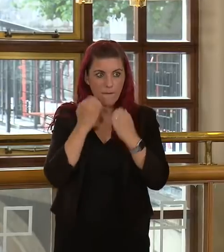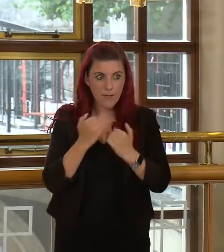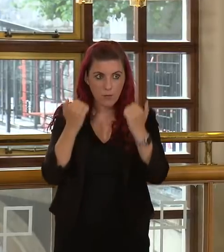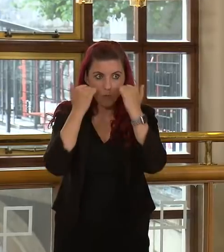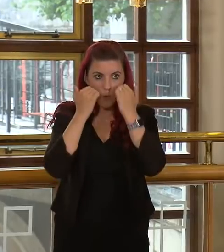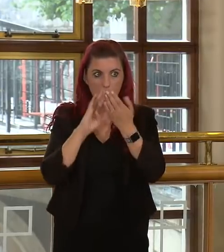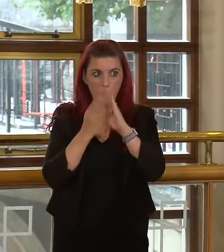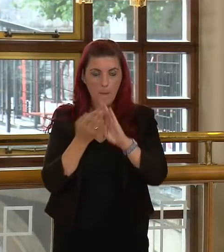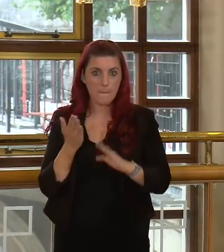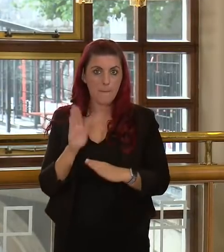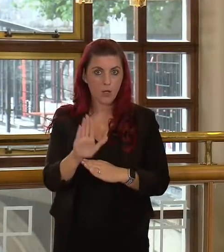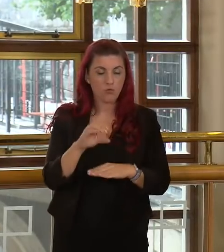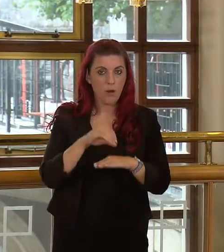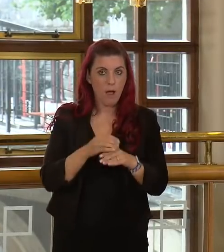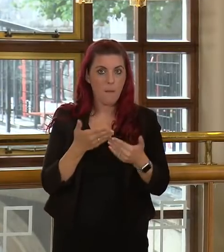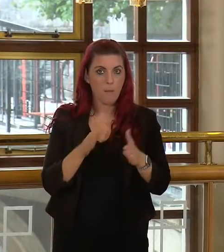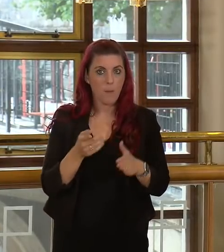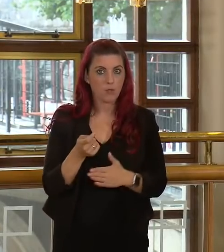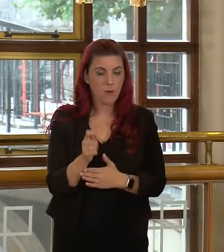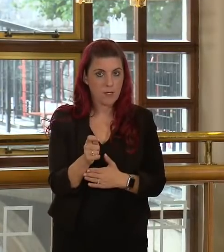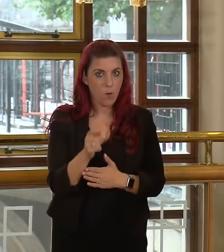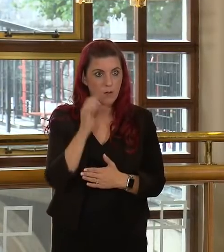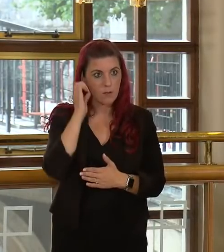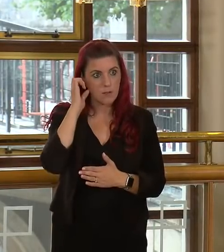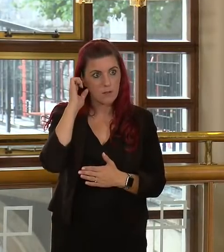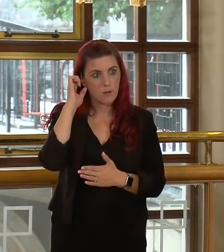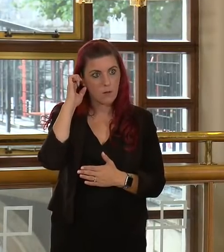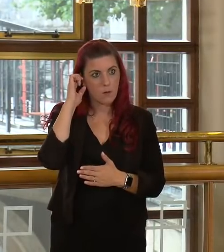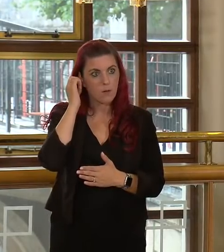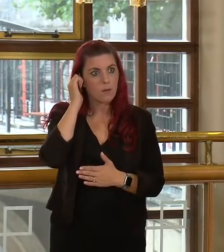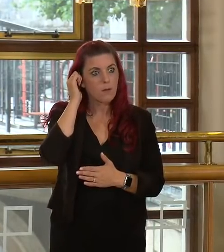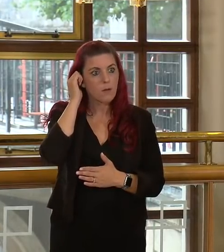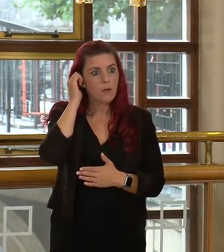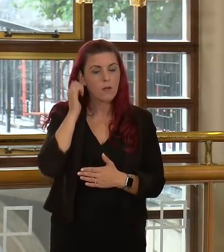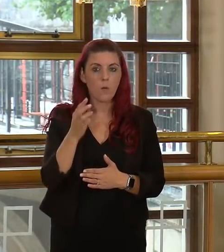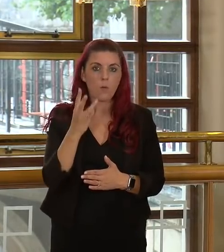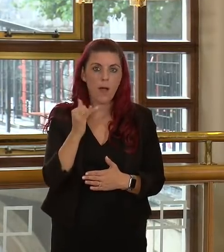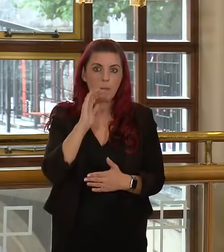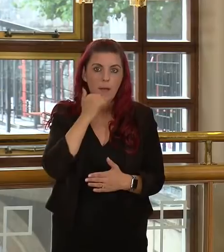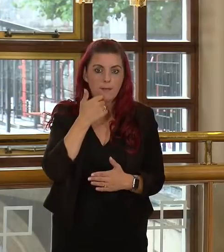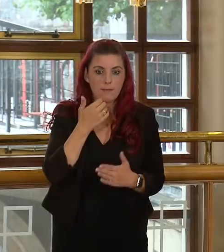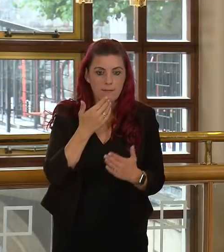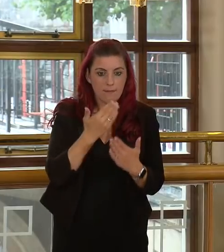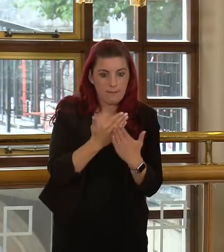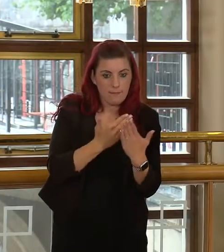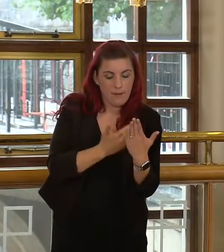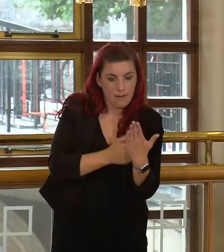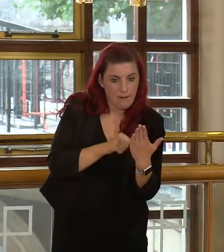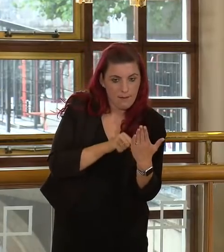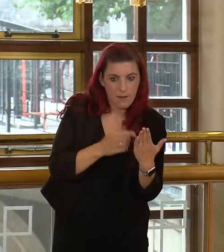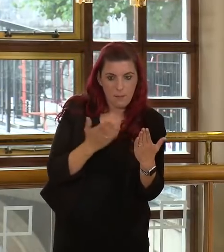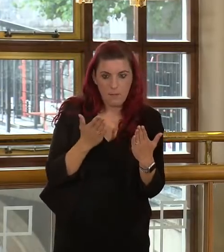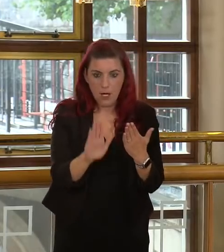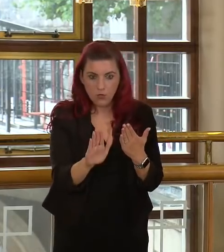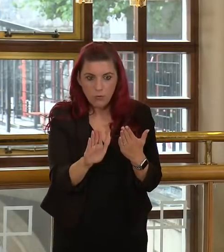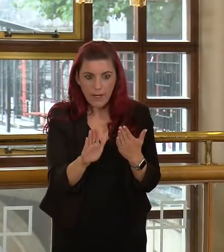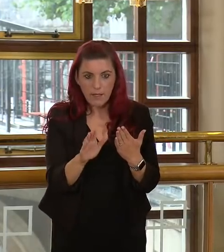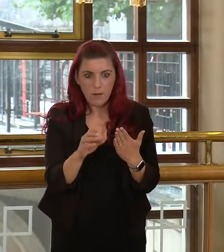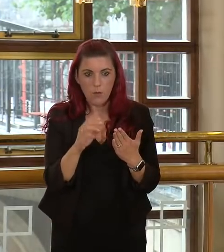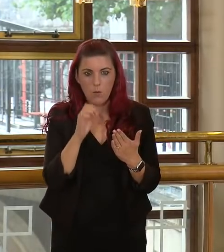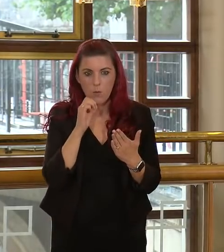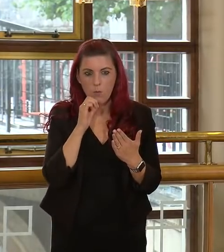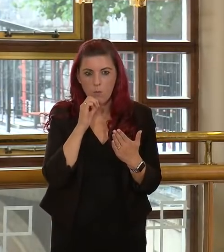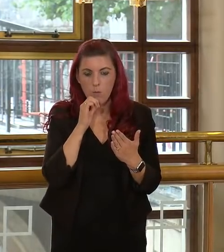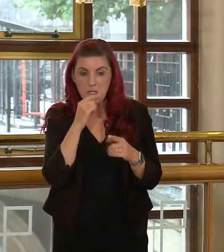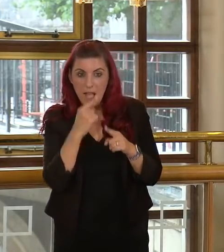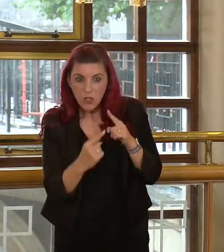mandatory on public transport. There will obviously, by the virtue of it being a law and mandatory, there will be a sanction, but I'm